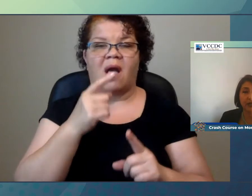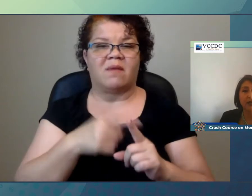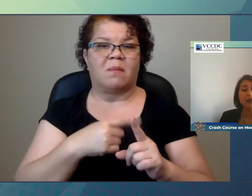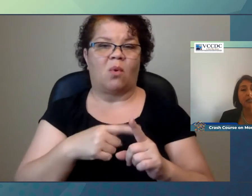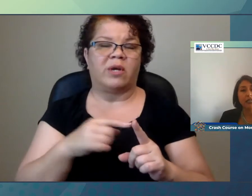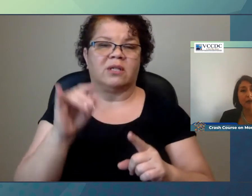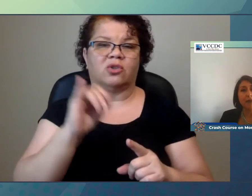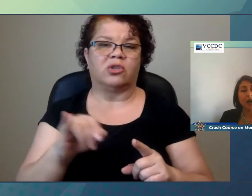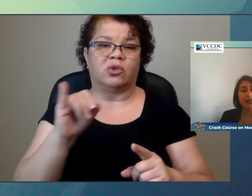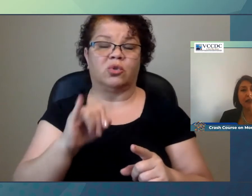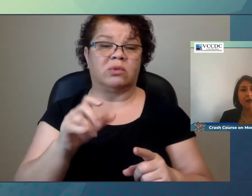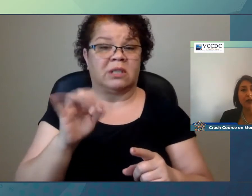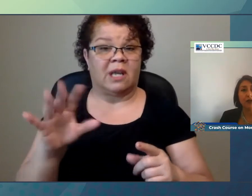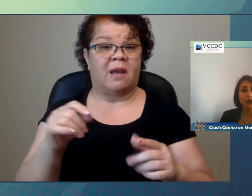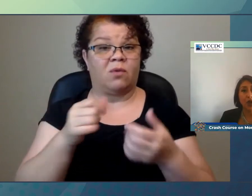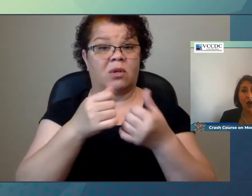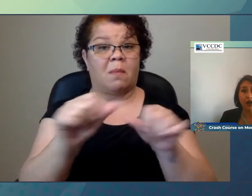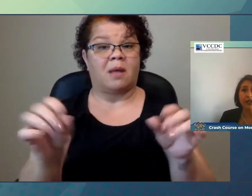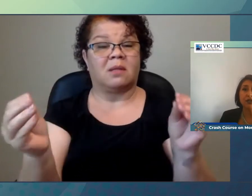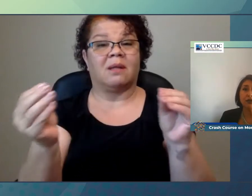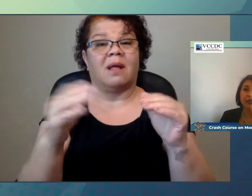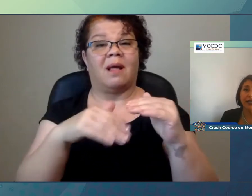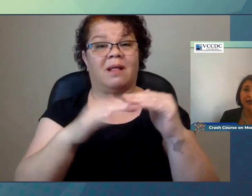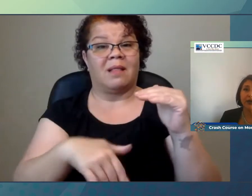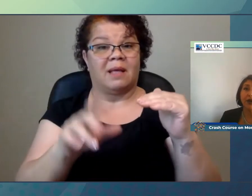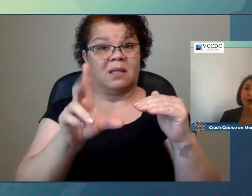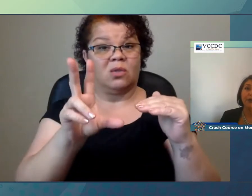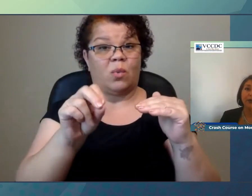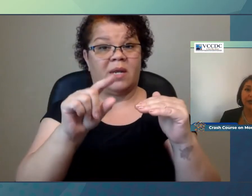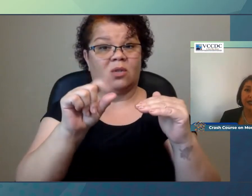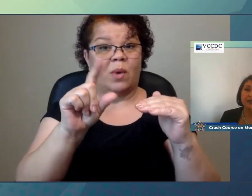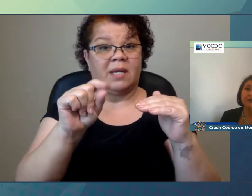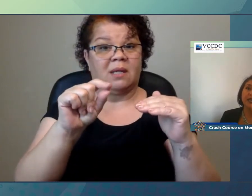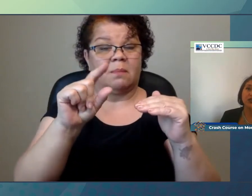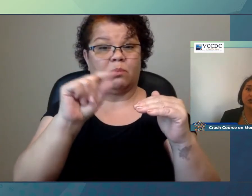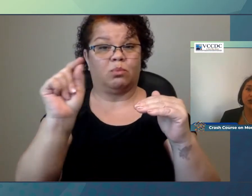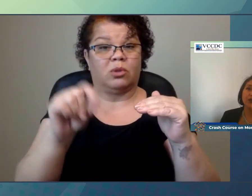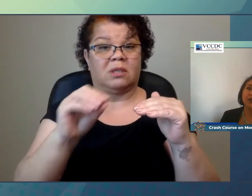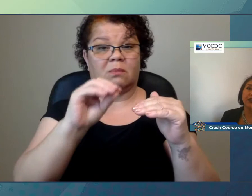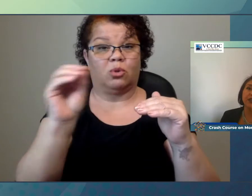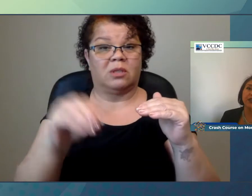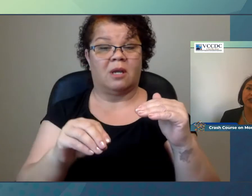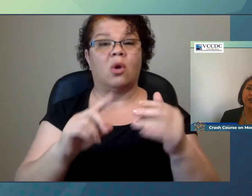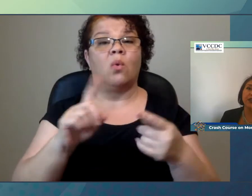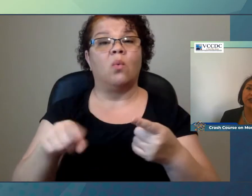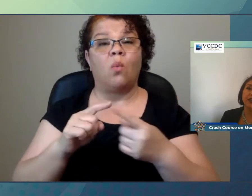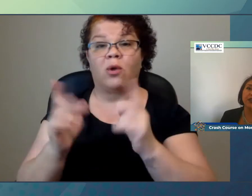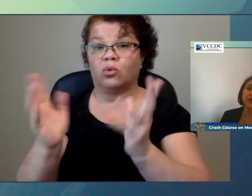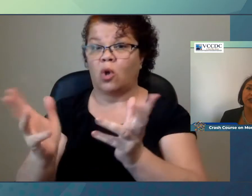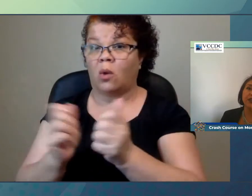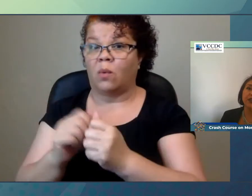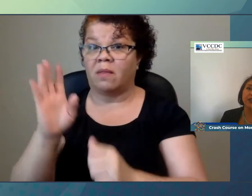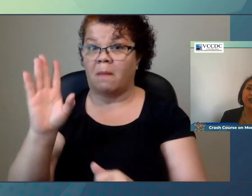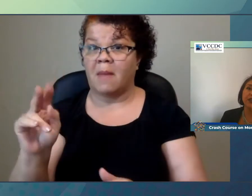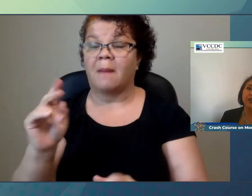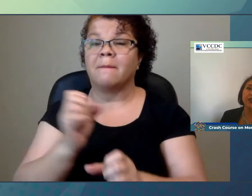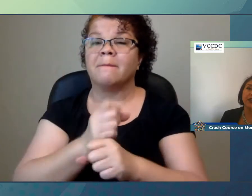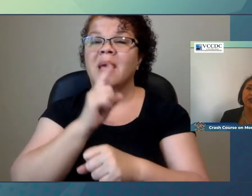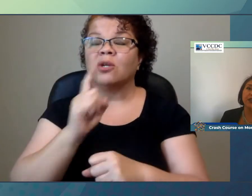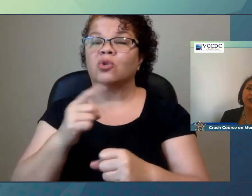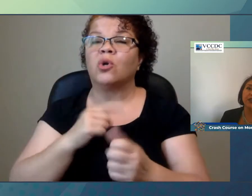down. Keep in mind that when you are talking to a lender, please make sure that you ask for the